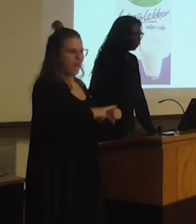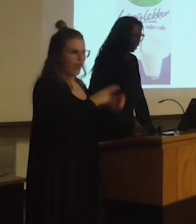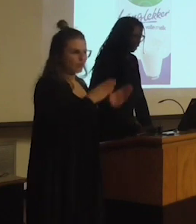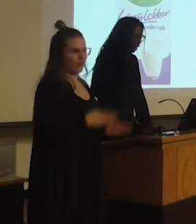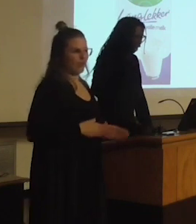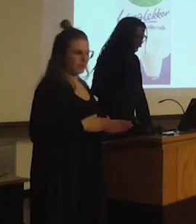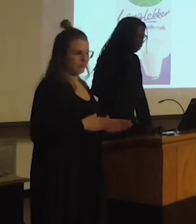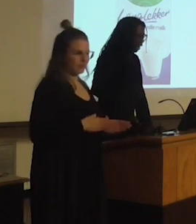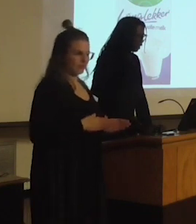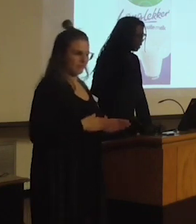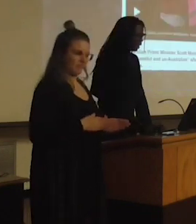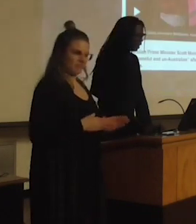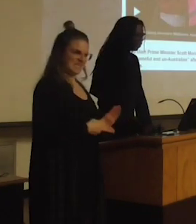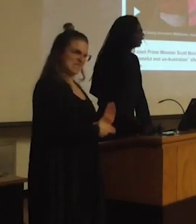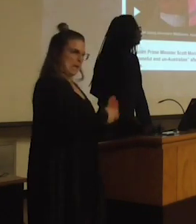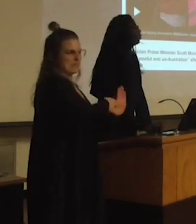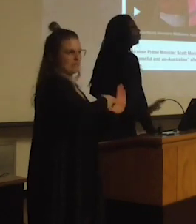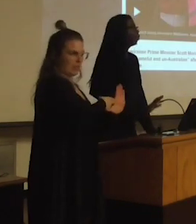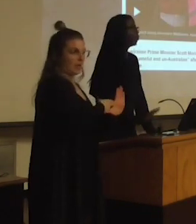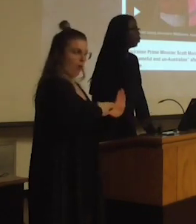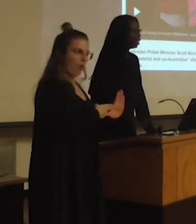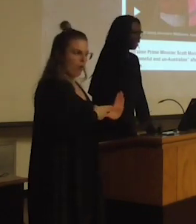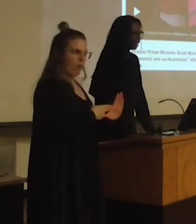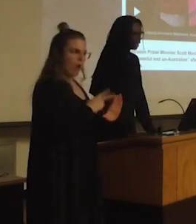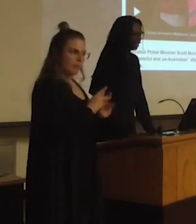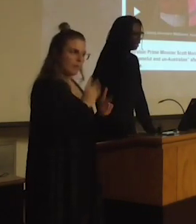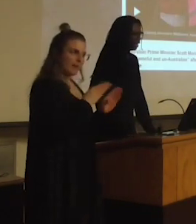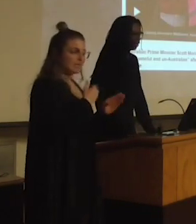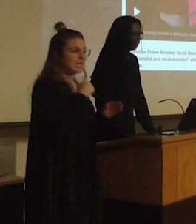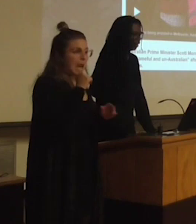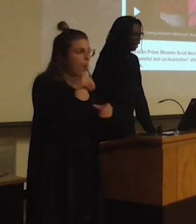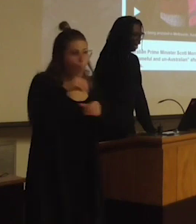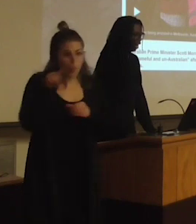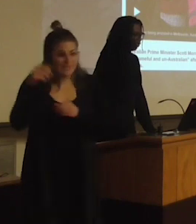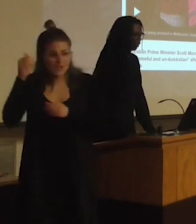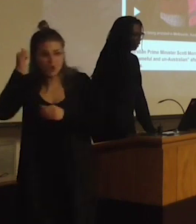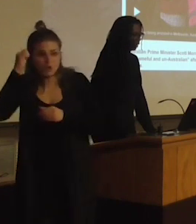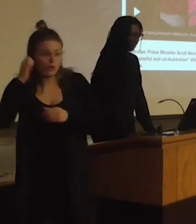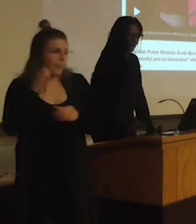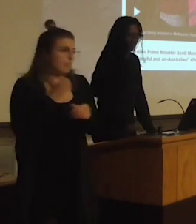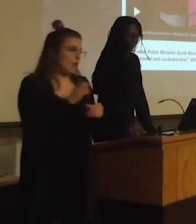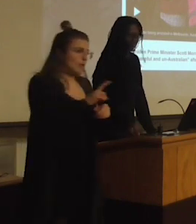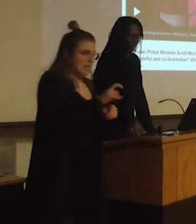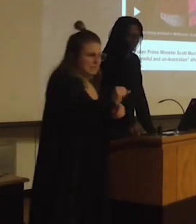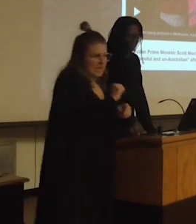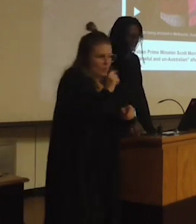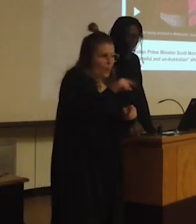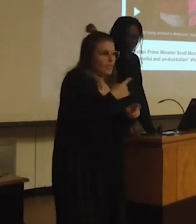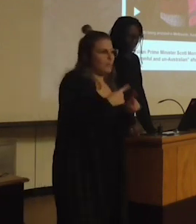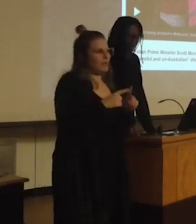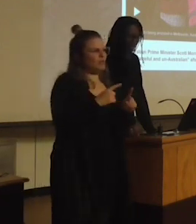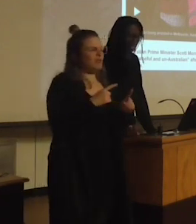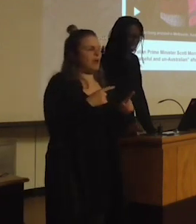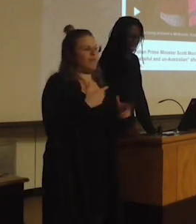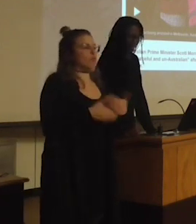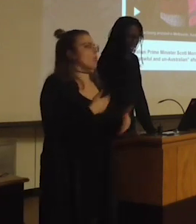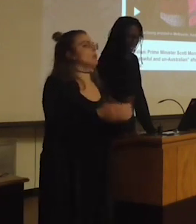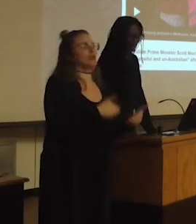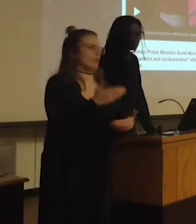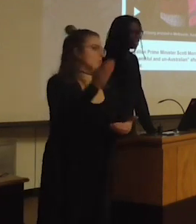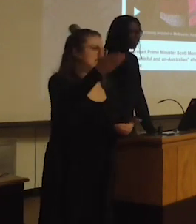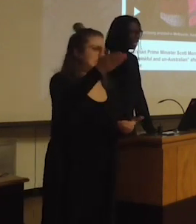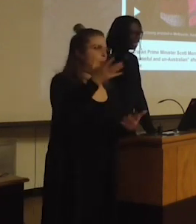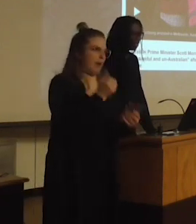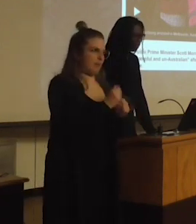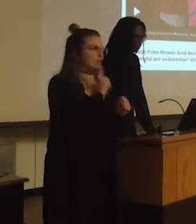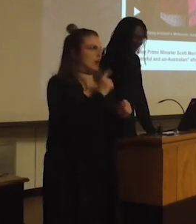long, long way. And it's not limited to Europe or the United States either. I'm just roller skating through this presentation now because